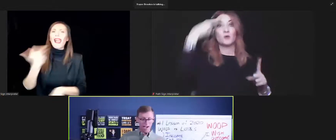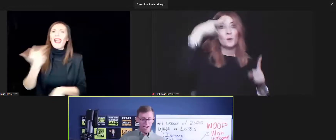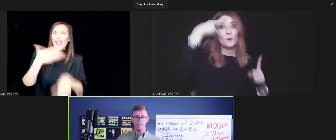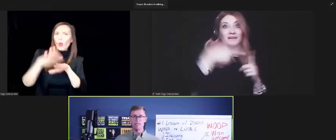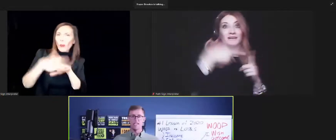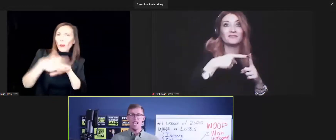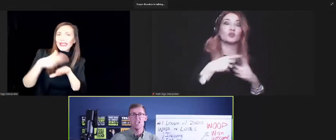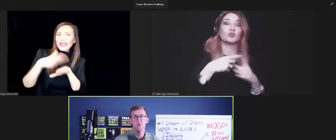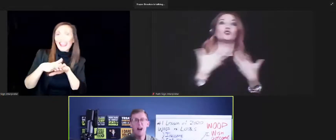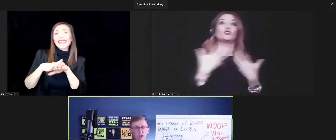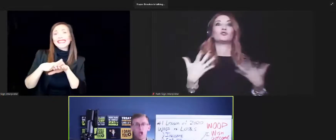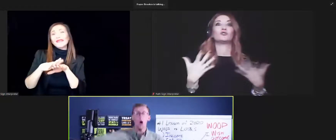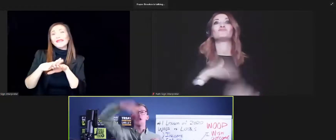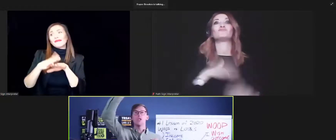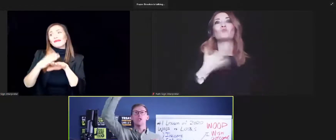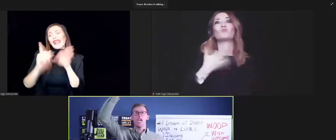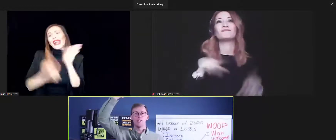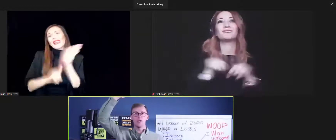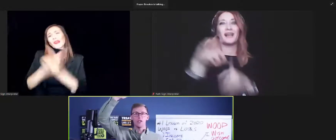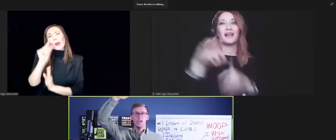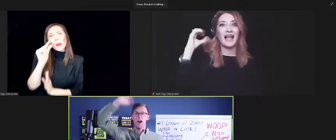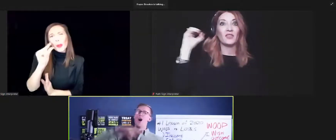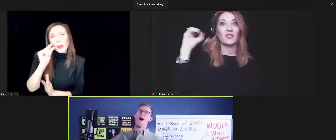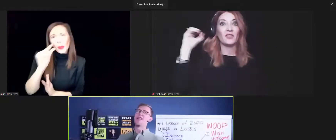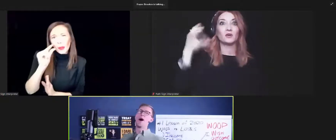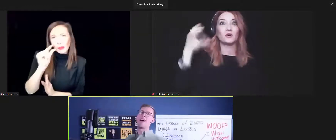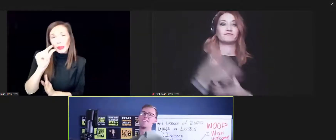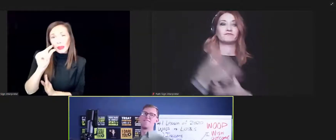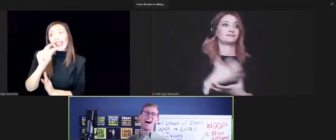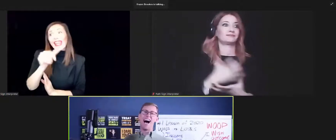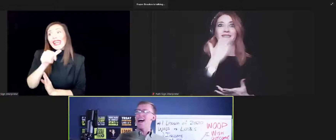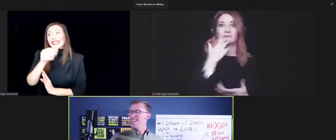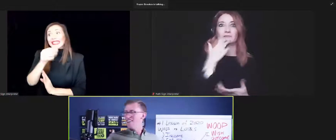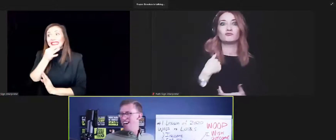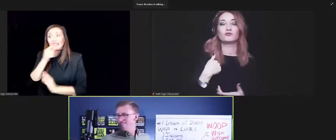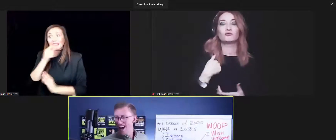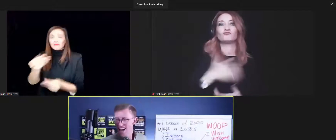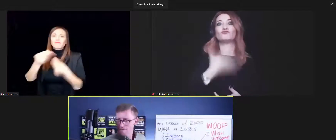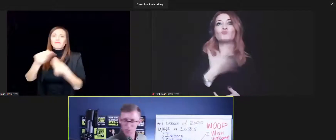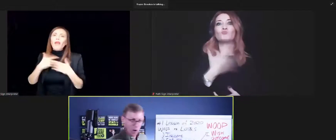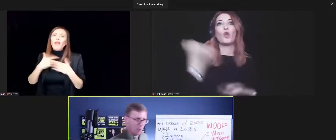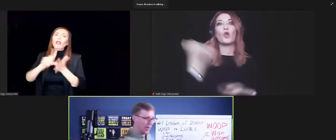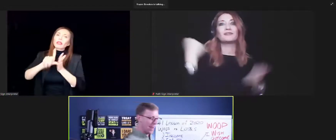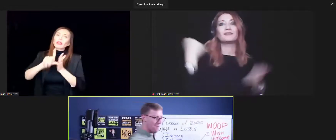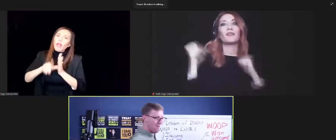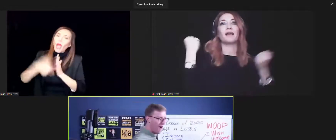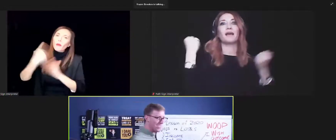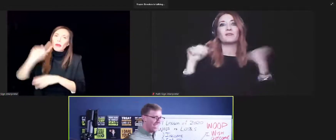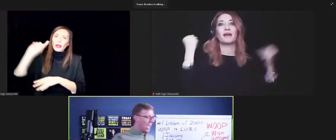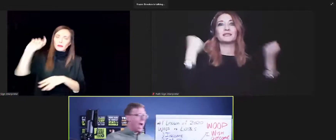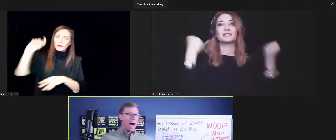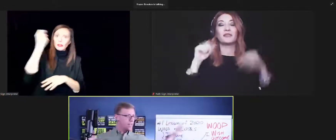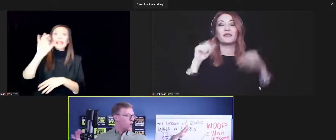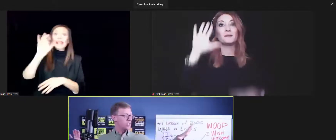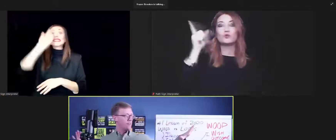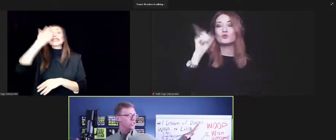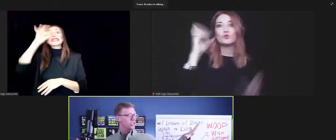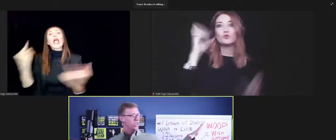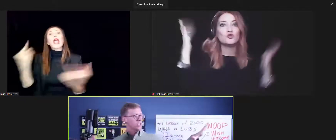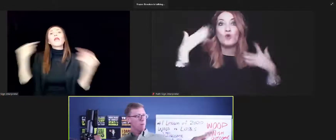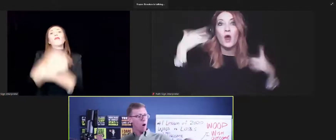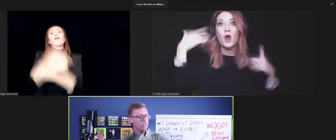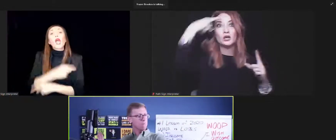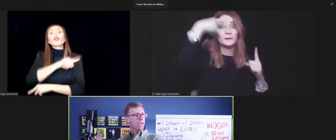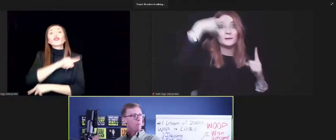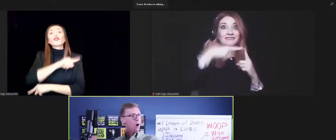no activity and you have loads of skills, oh, I know it. I am so good at network marketing. I know the 7 skills in